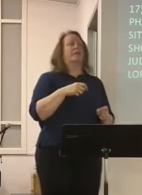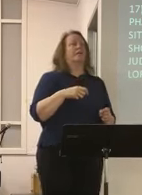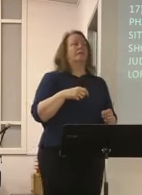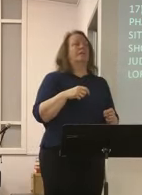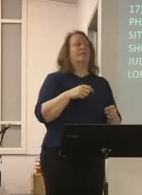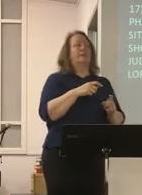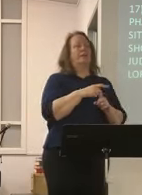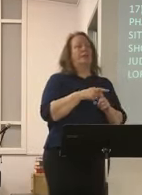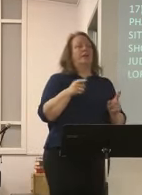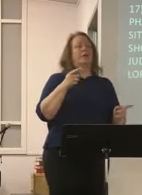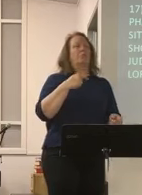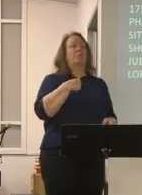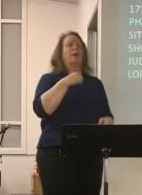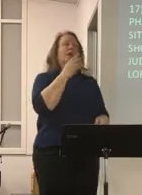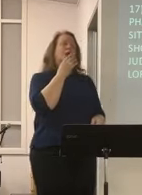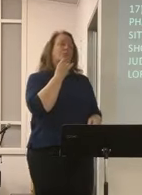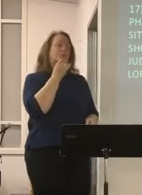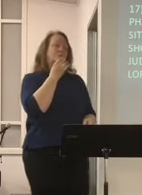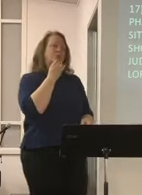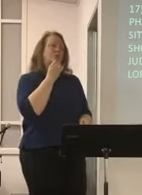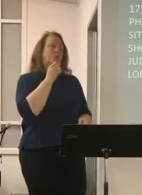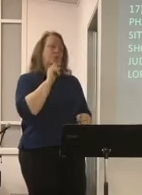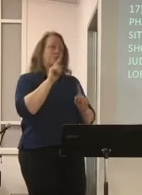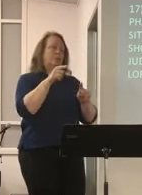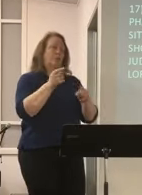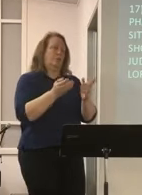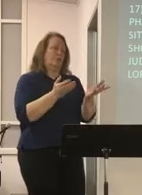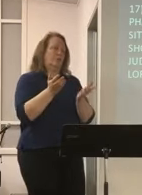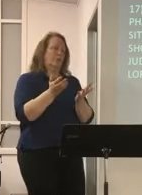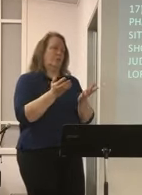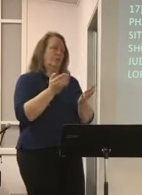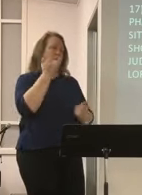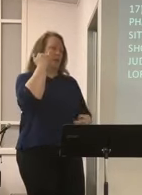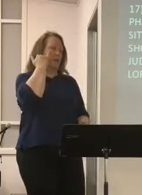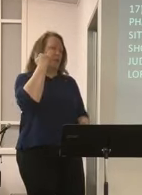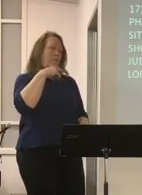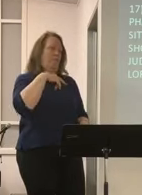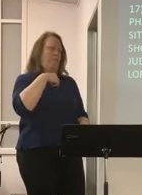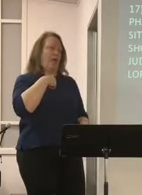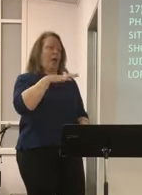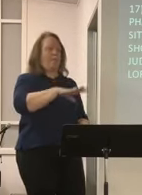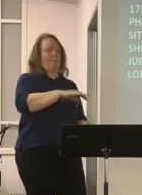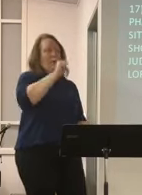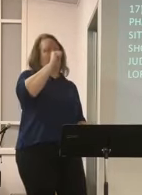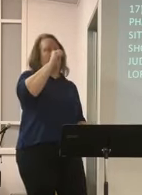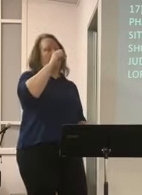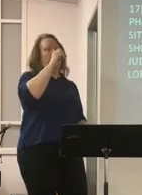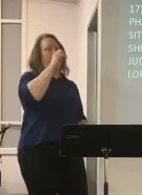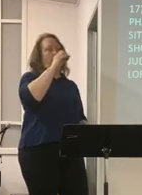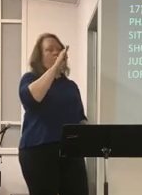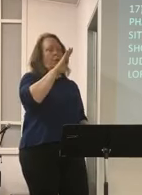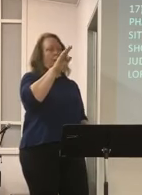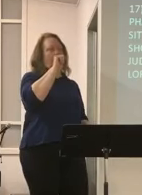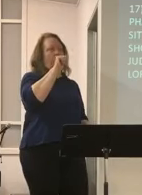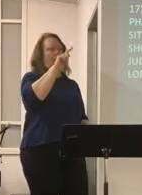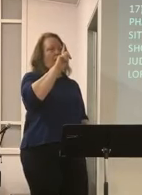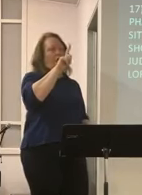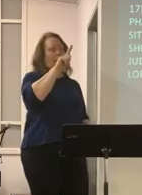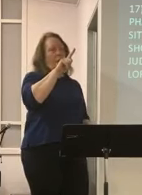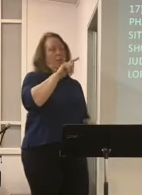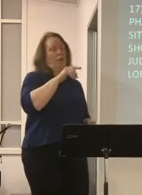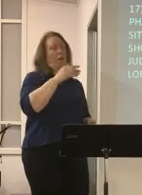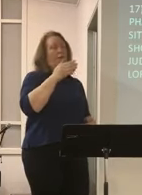to service, and if I would have picked up that tennis ball and threw it back, that would have been considered work on the